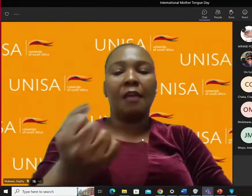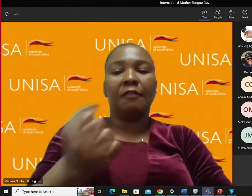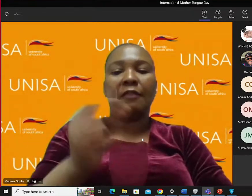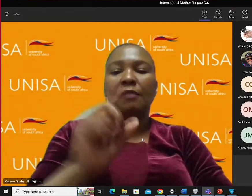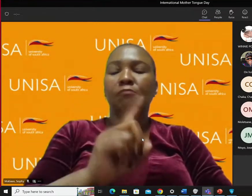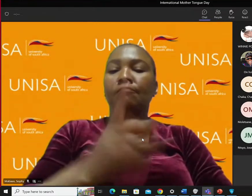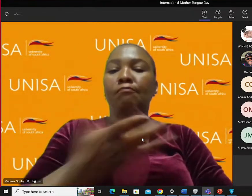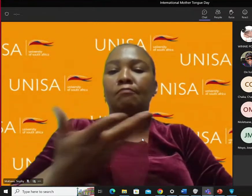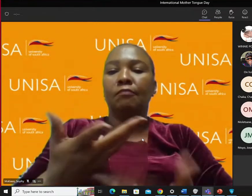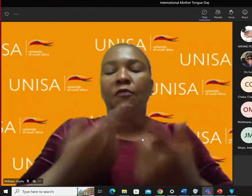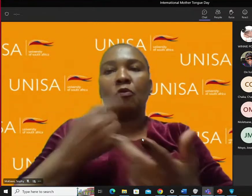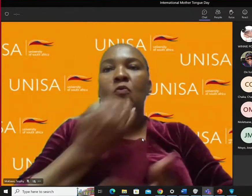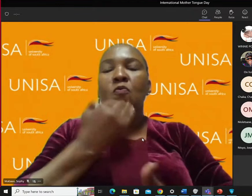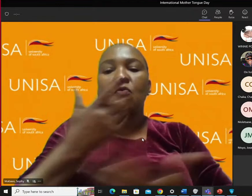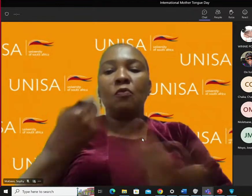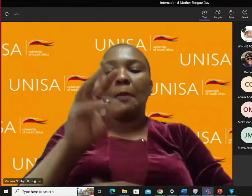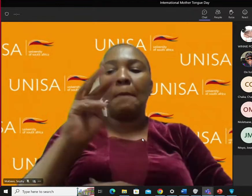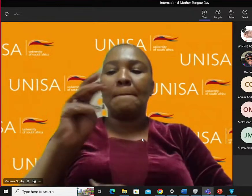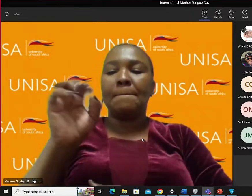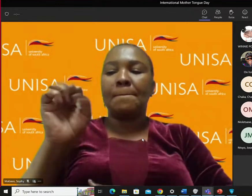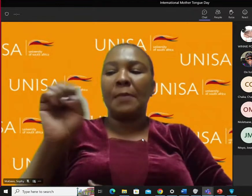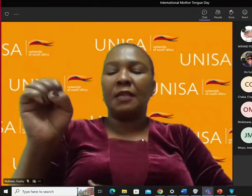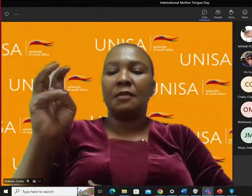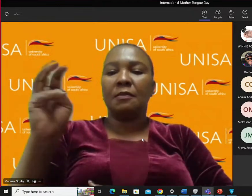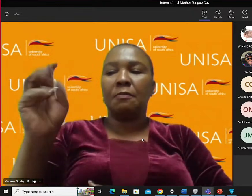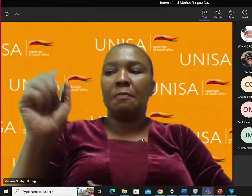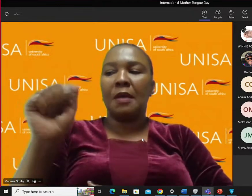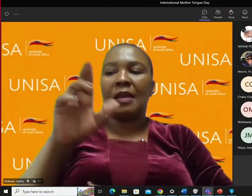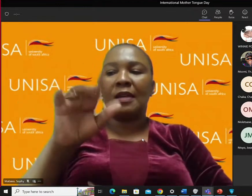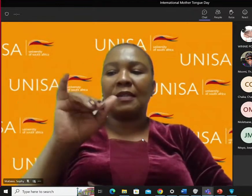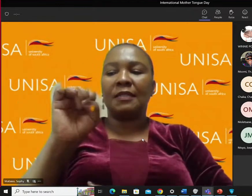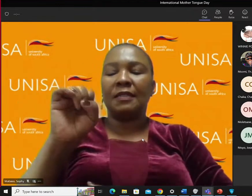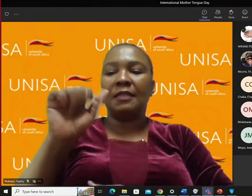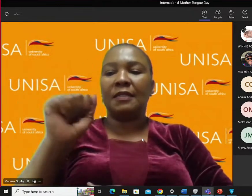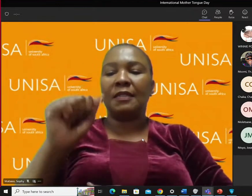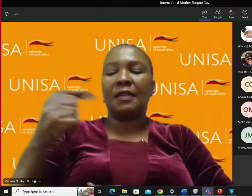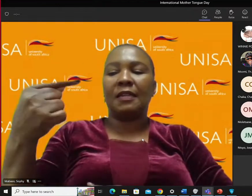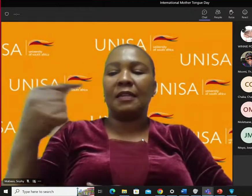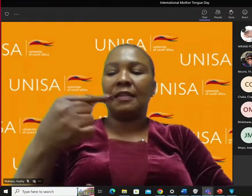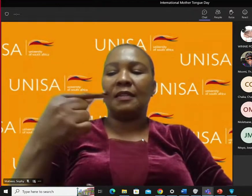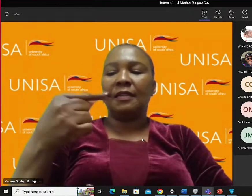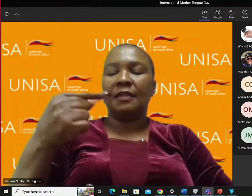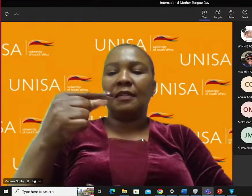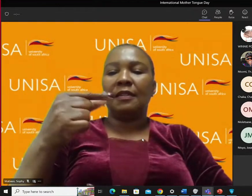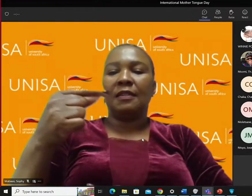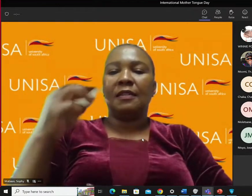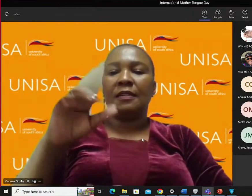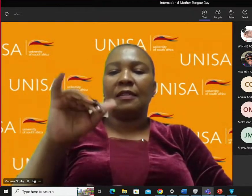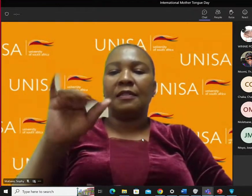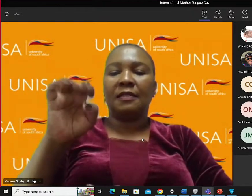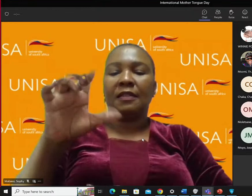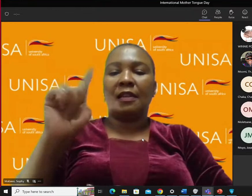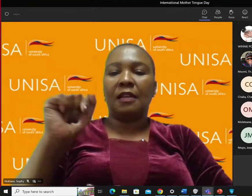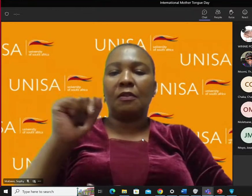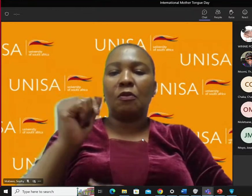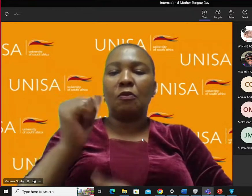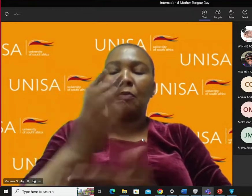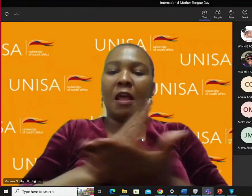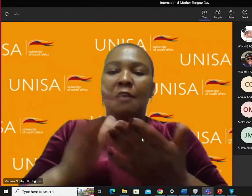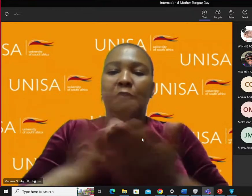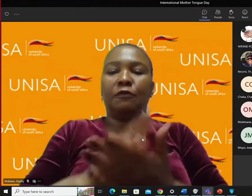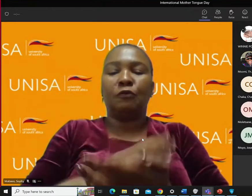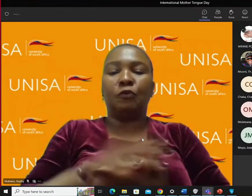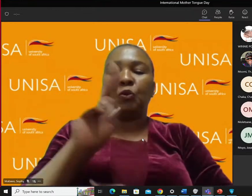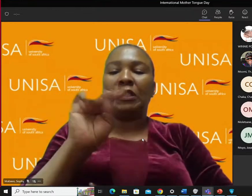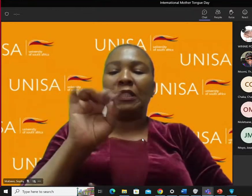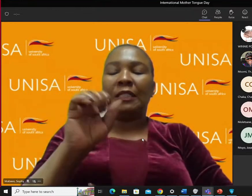be from Ms. Marisa Crisel from Sadila on behalf of UNISA Node. Her